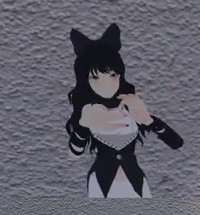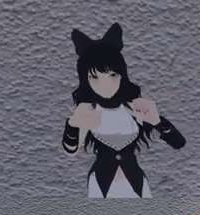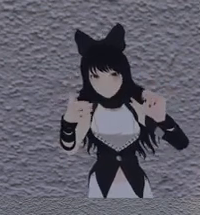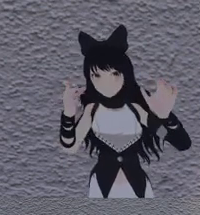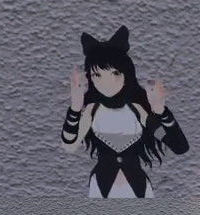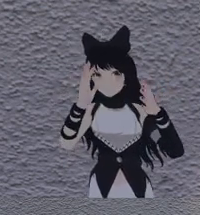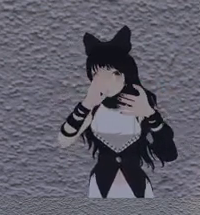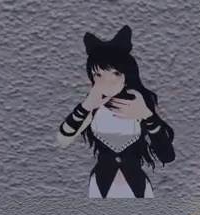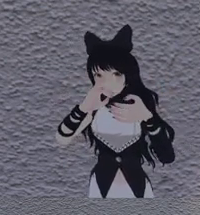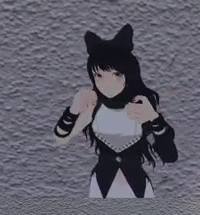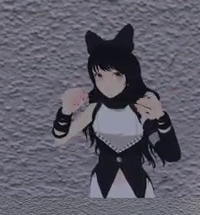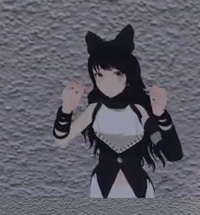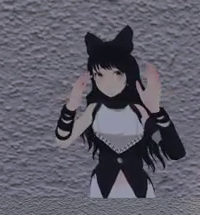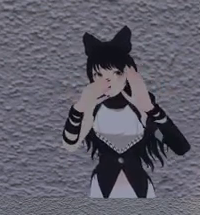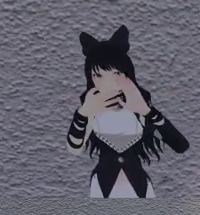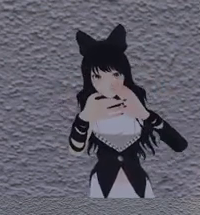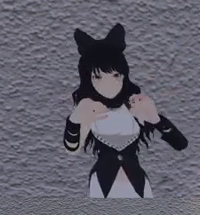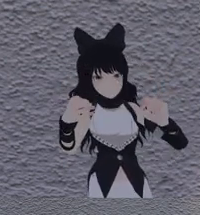Story.